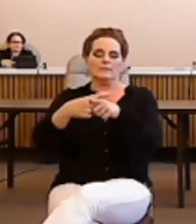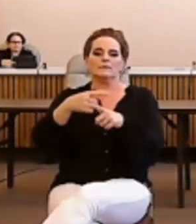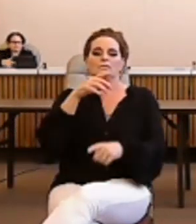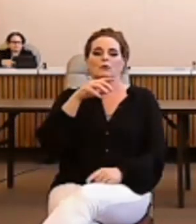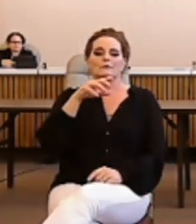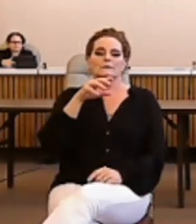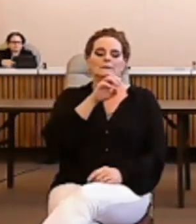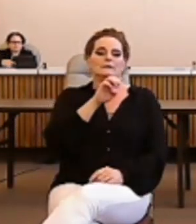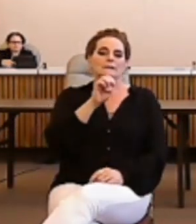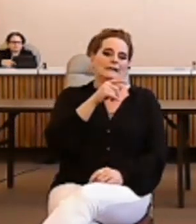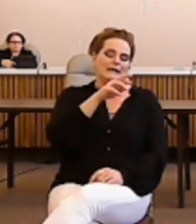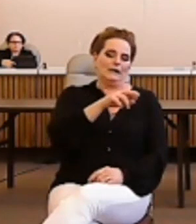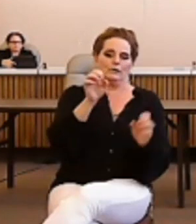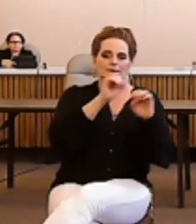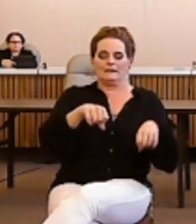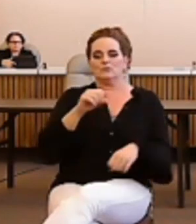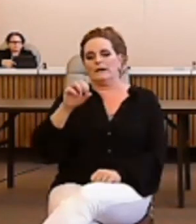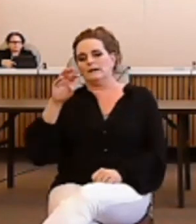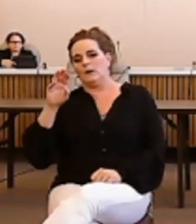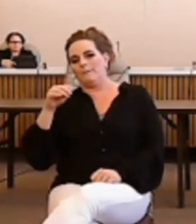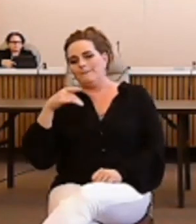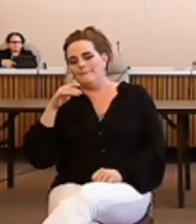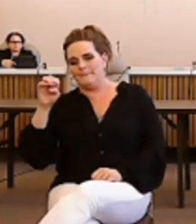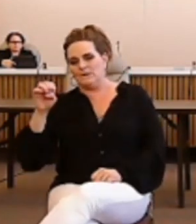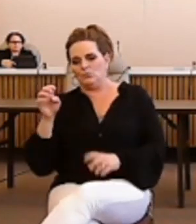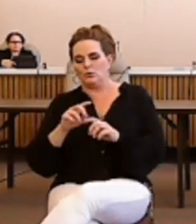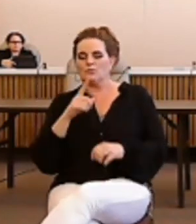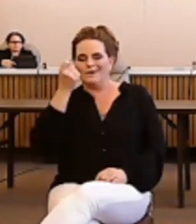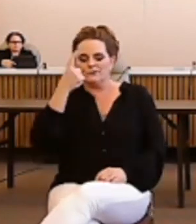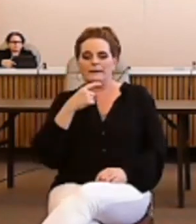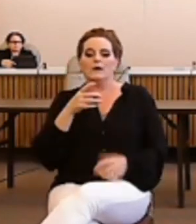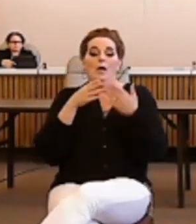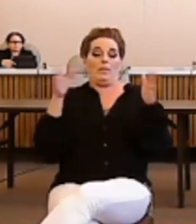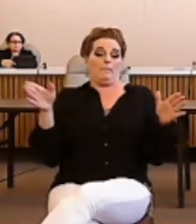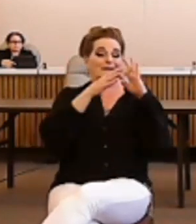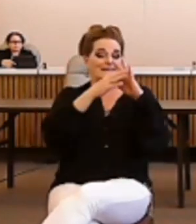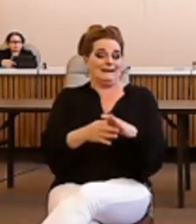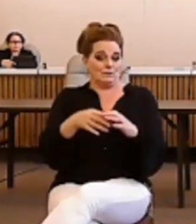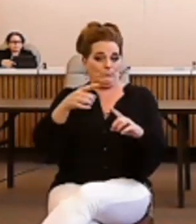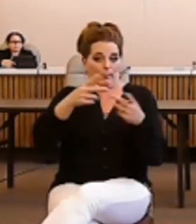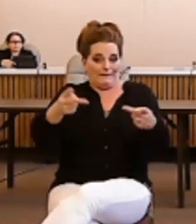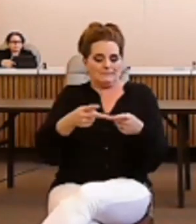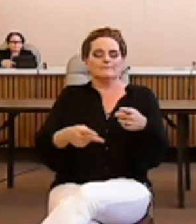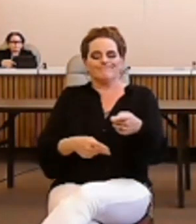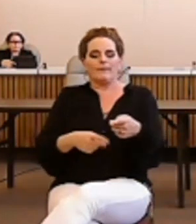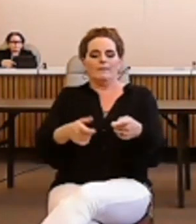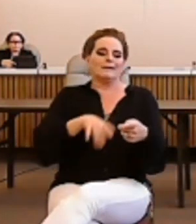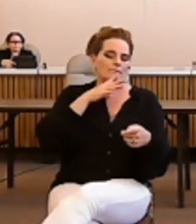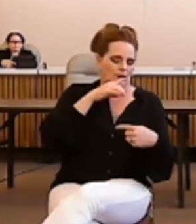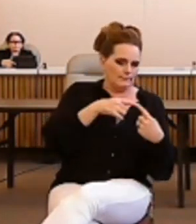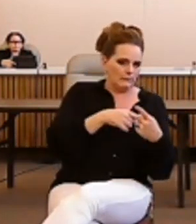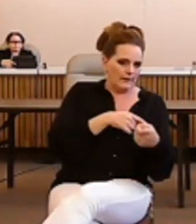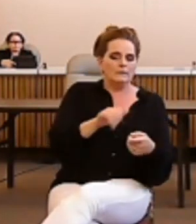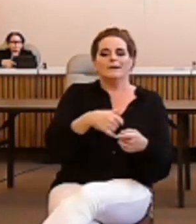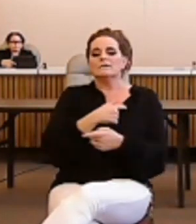to the satisfaction of the town engineer. Right. So the public connection points were the ones that we're talking about. And again,